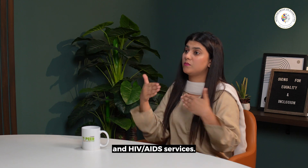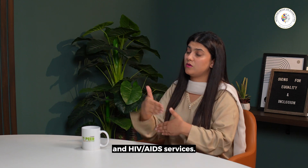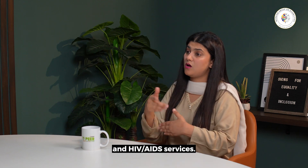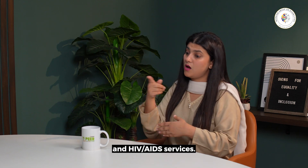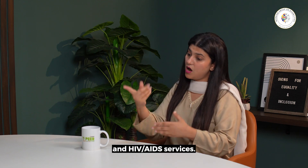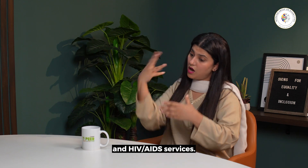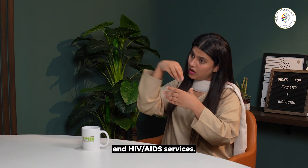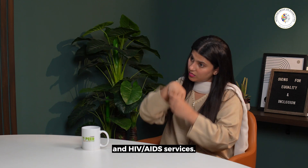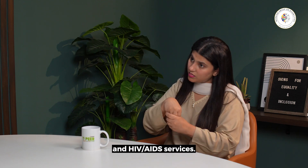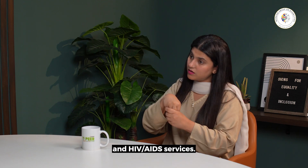services.